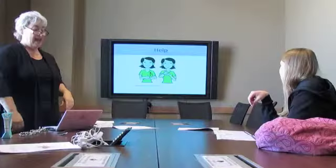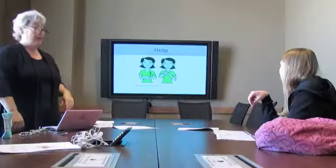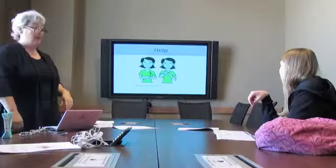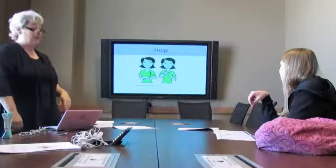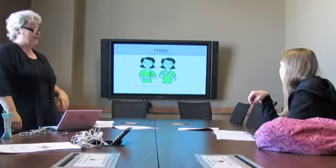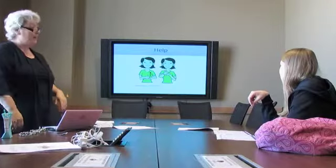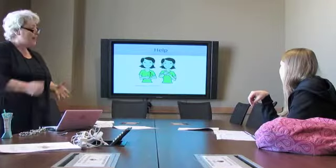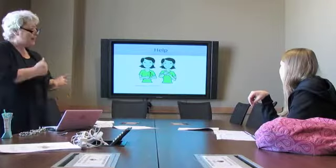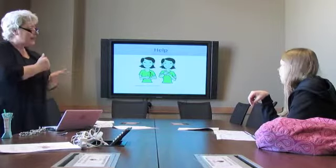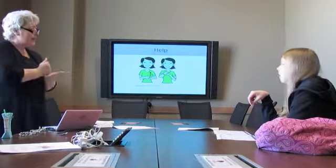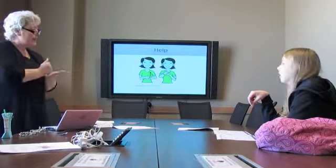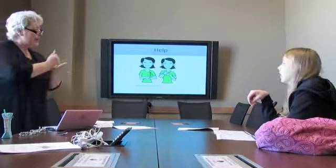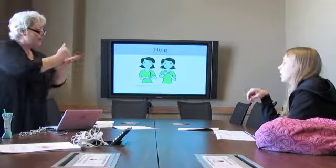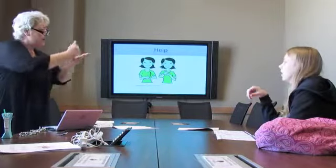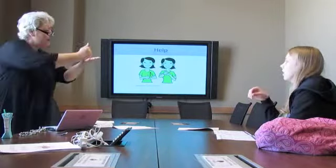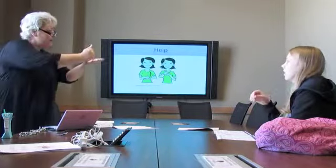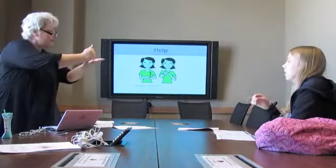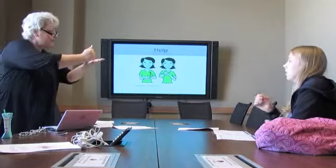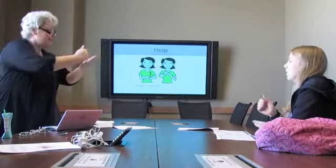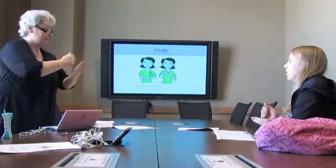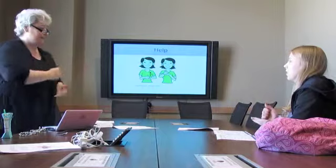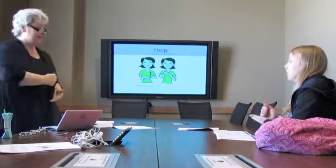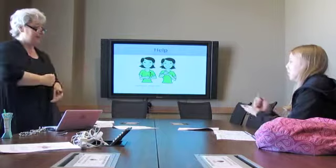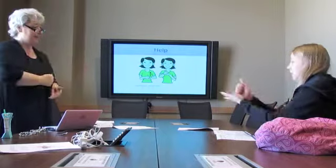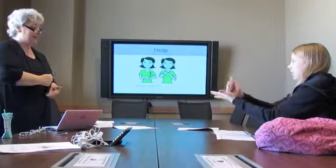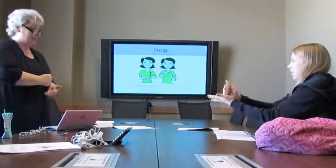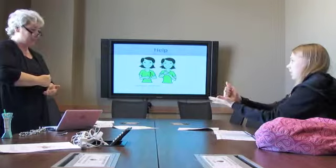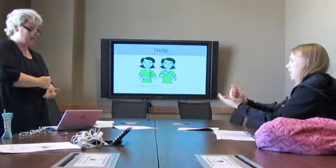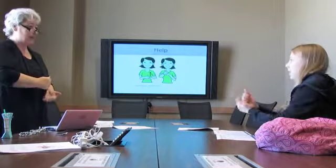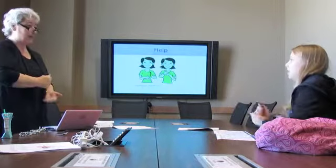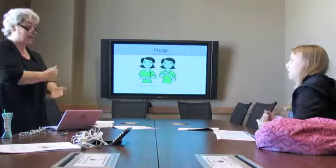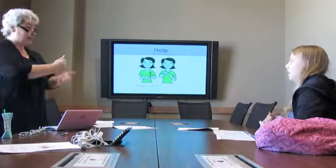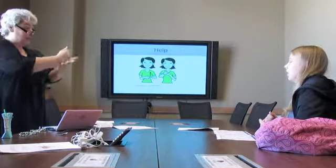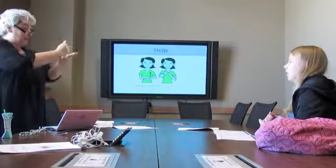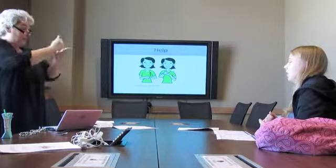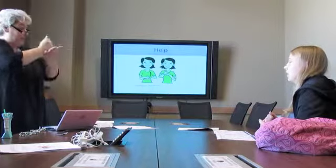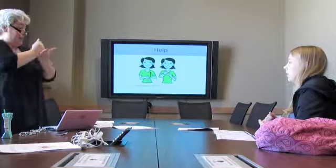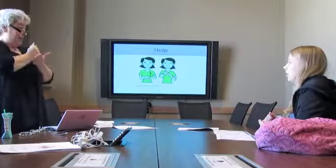Help. Can I help you? That's direction. Do you need help?